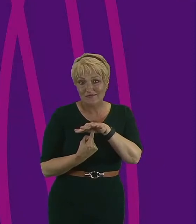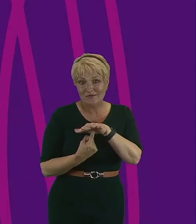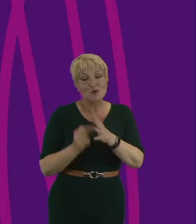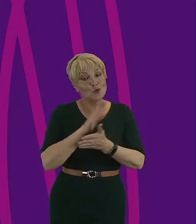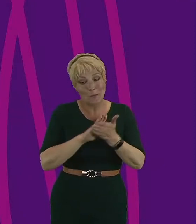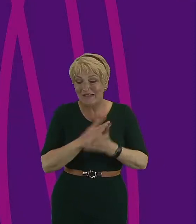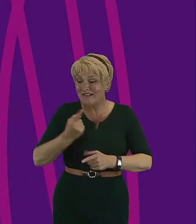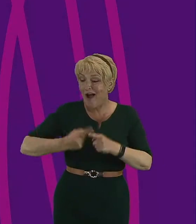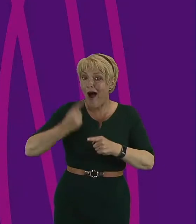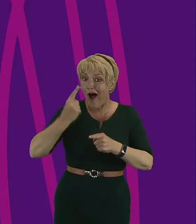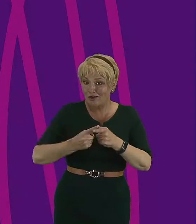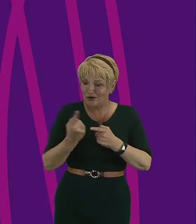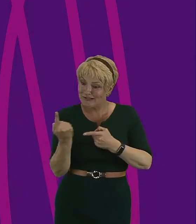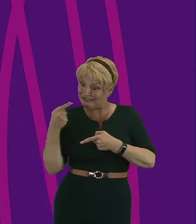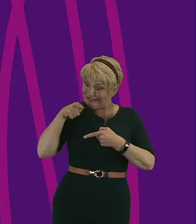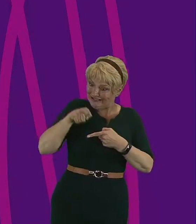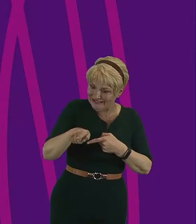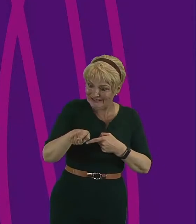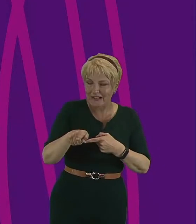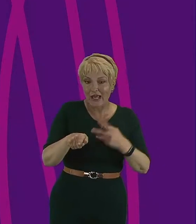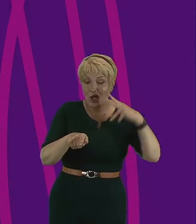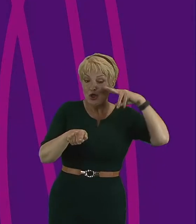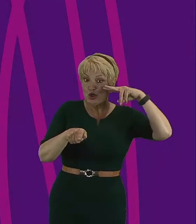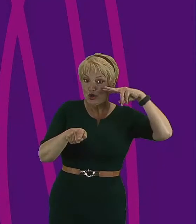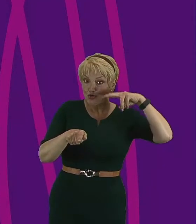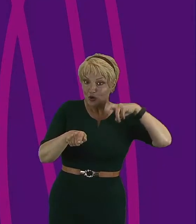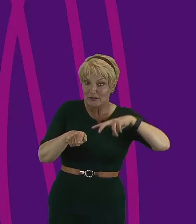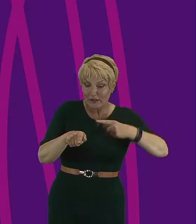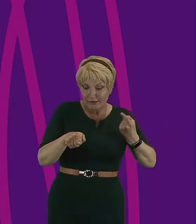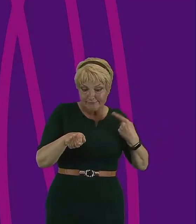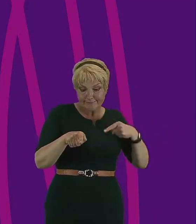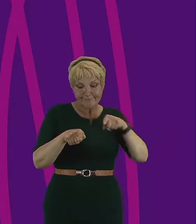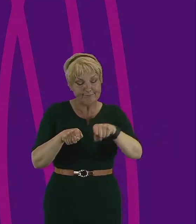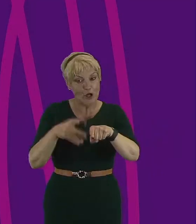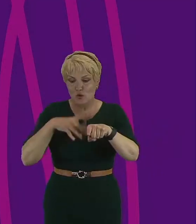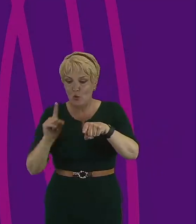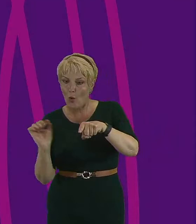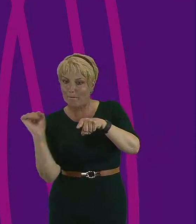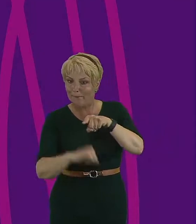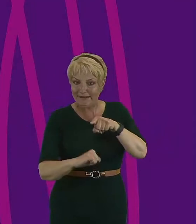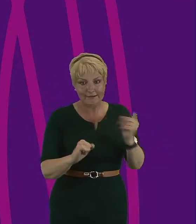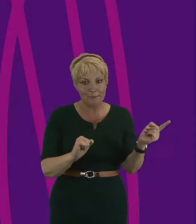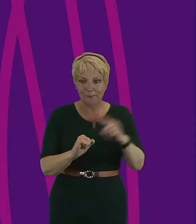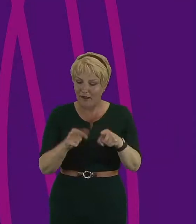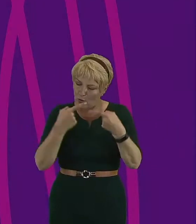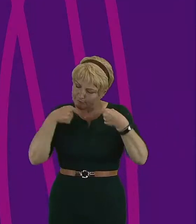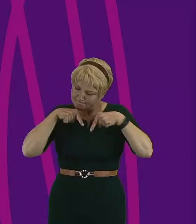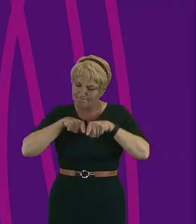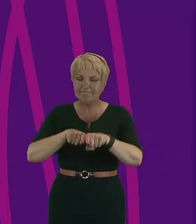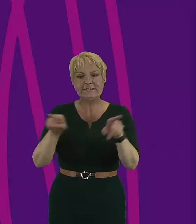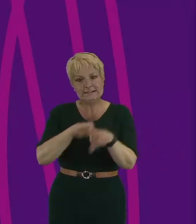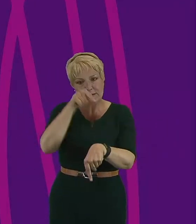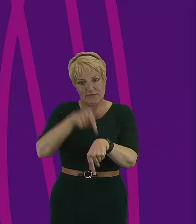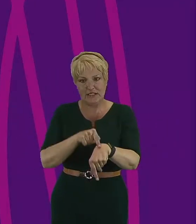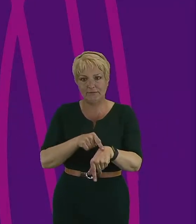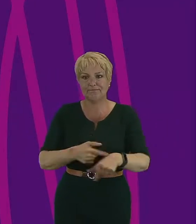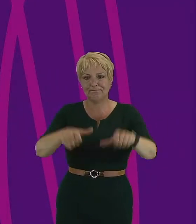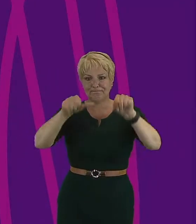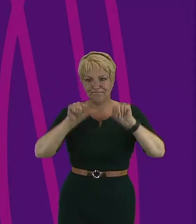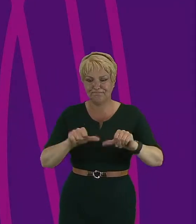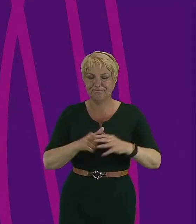goes alongside scrutiny, and one does not trump the other. Brian Whittle to be followed by Ruth